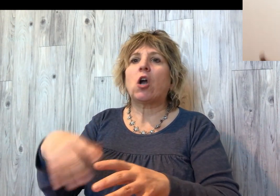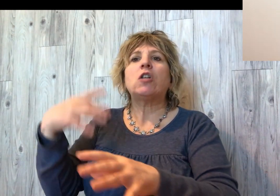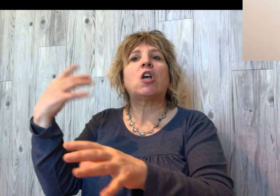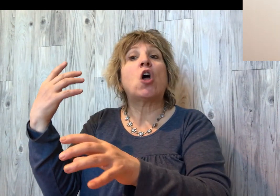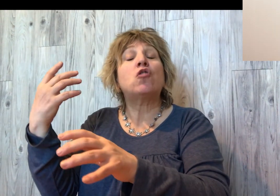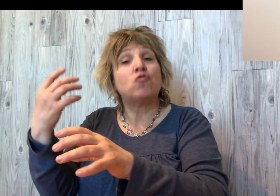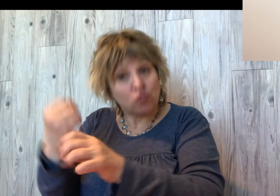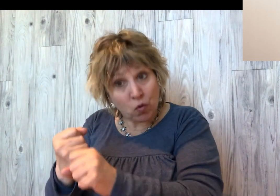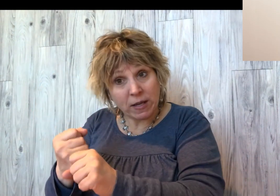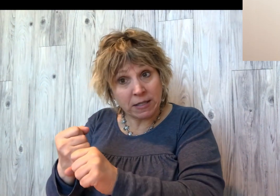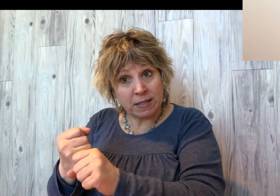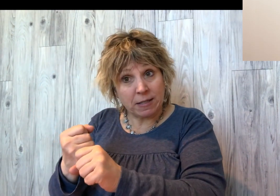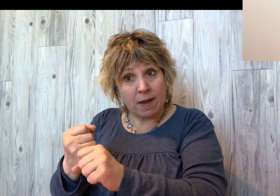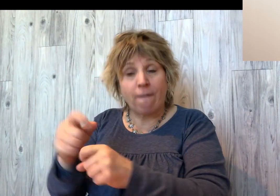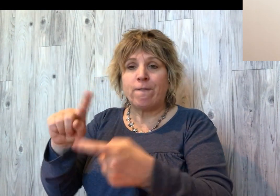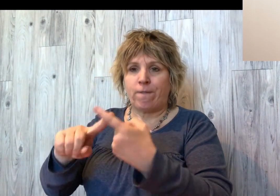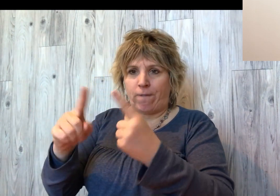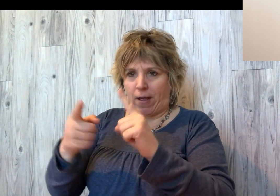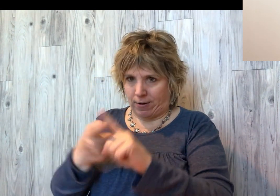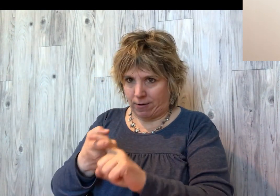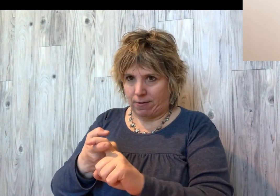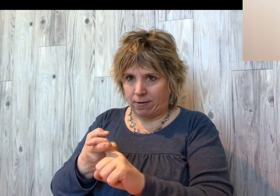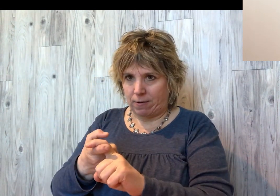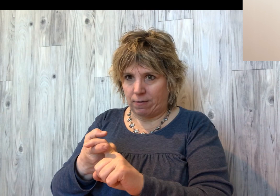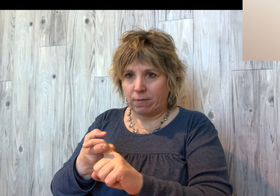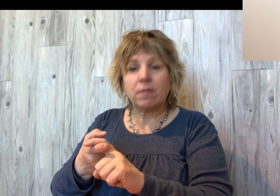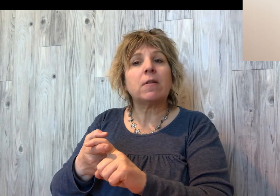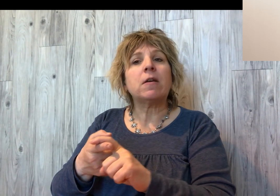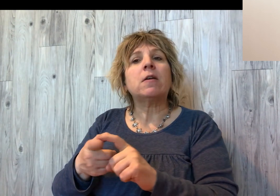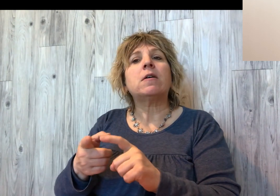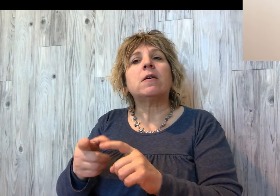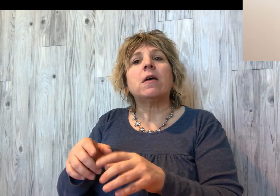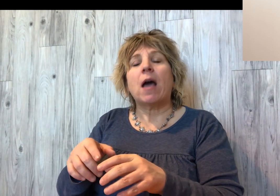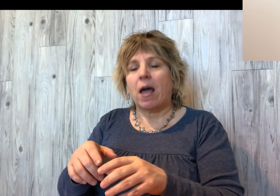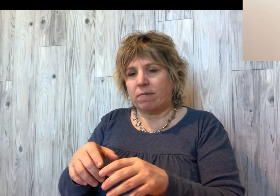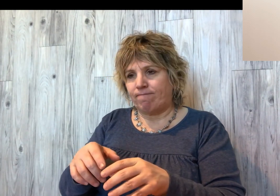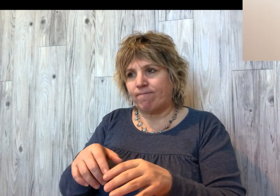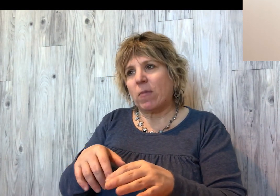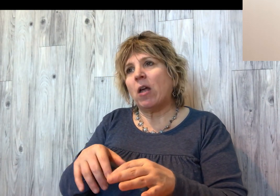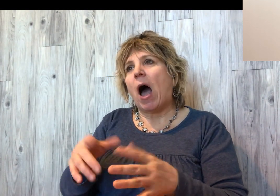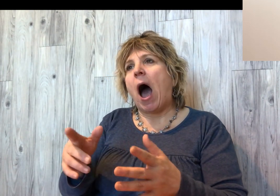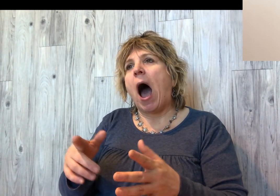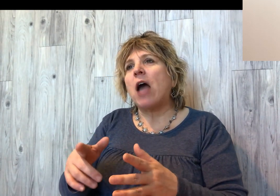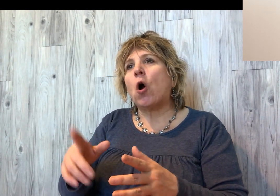that's horrible. I'm not gonna go to a friend who's just gonna agree with me and say, oh, poor little bunny, and tell me how